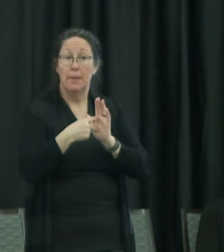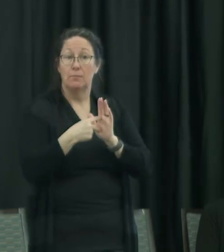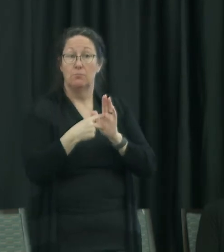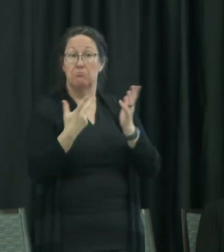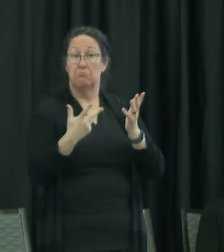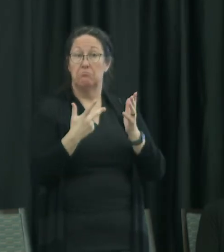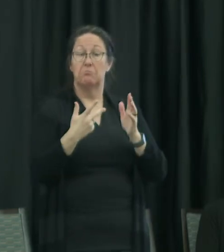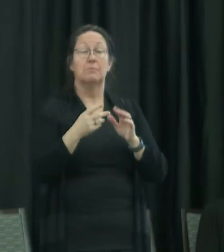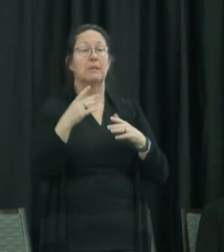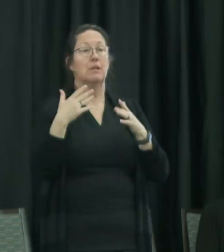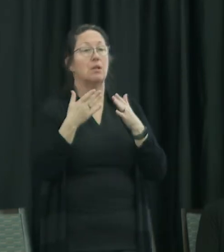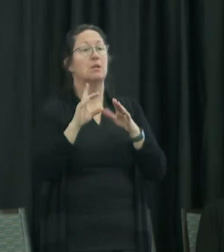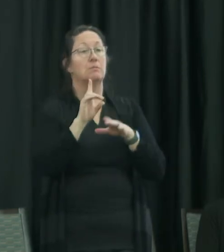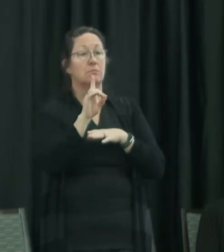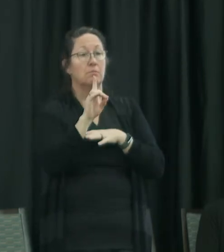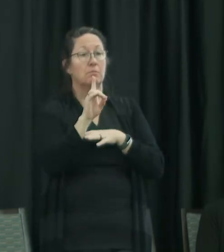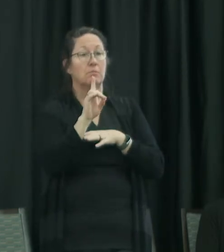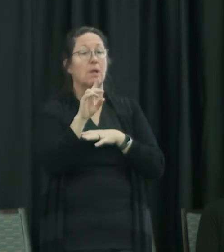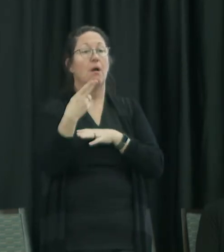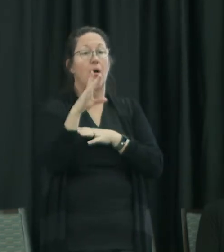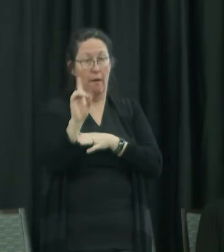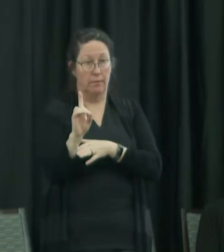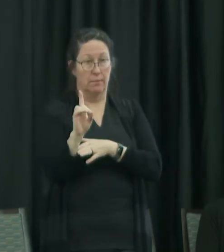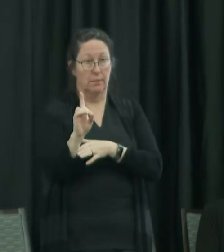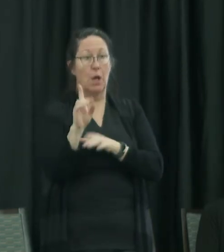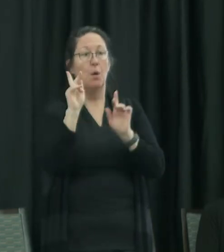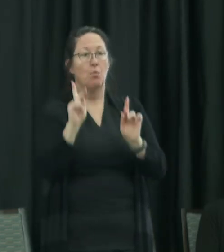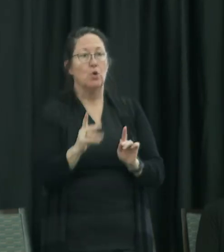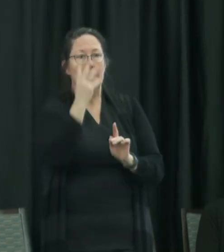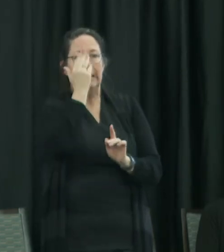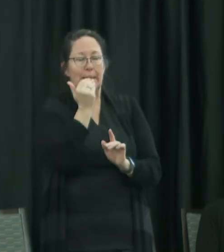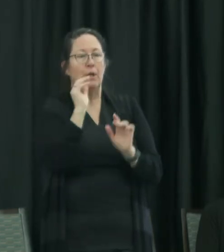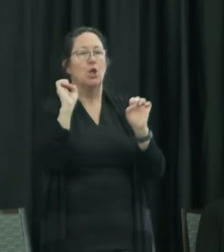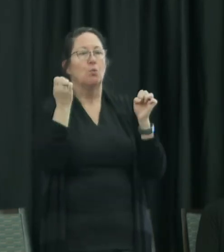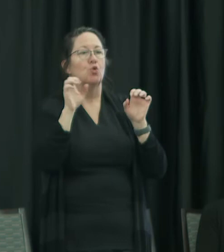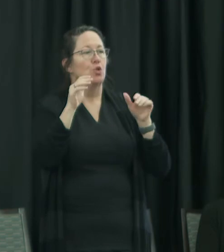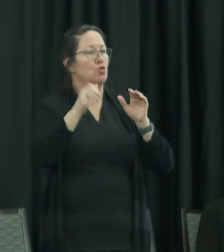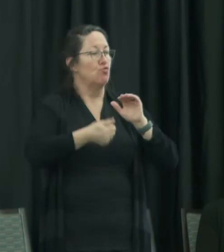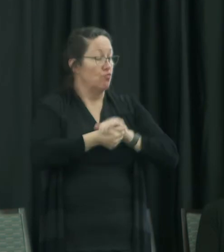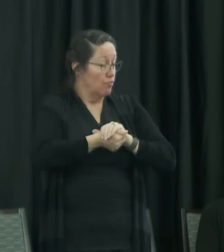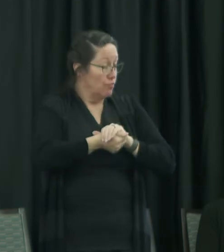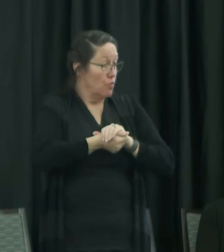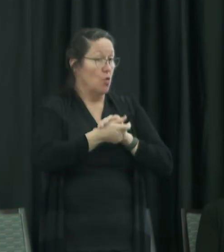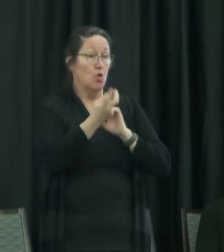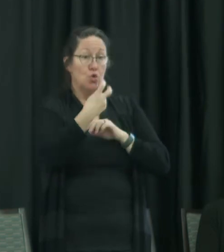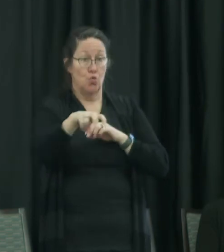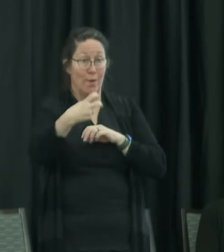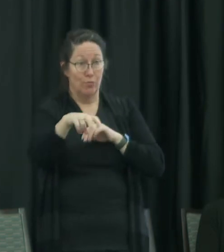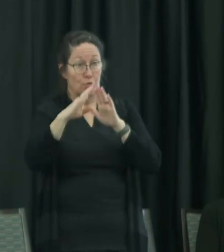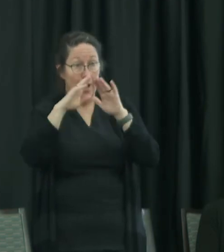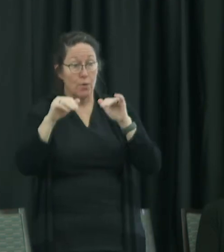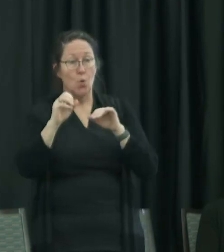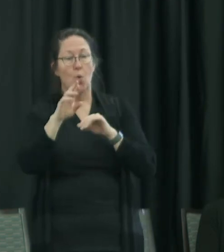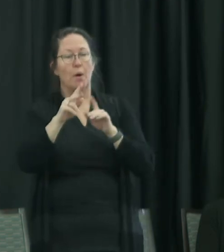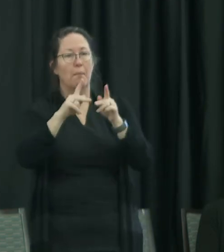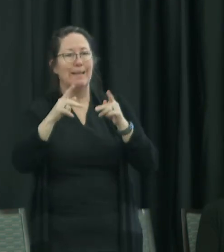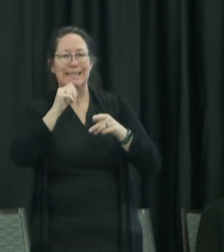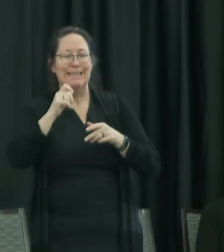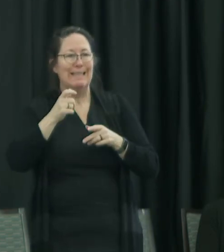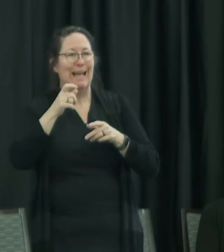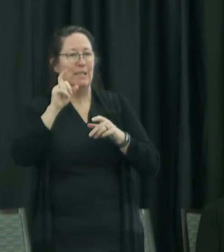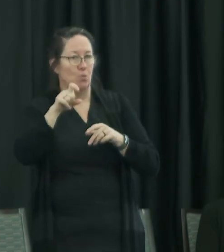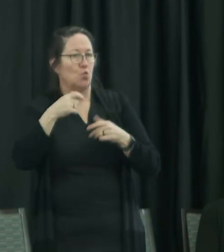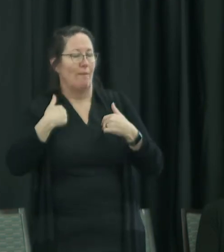the Department of Housing and Urban Development as a person sleeping in an emergency shelter, transitional housing, or a place not meant for